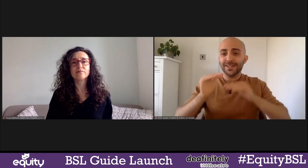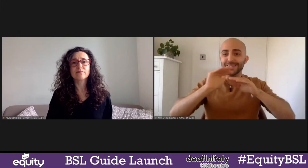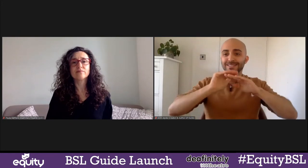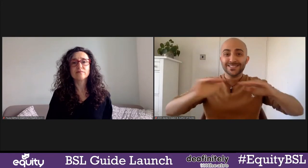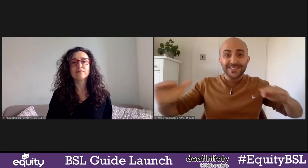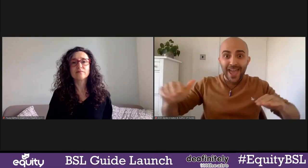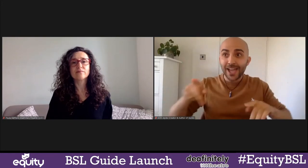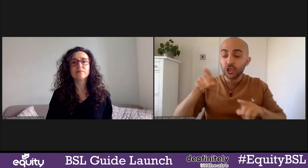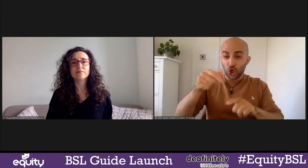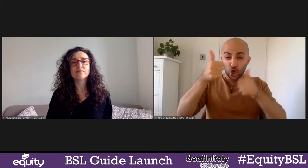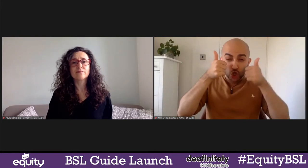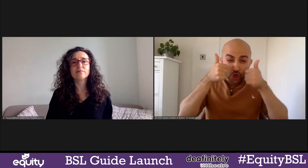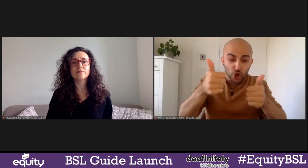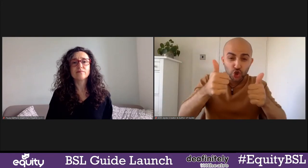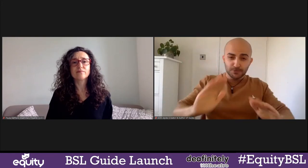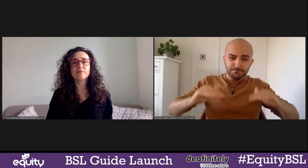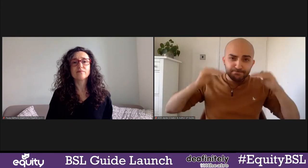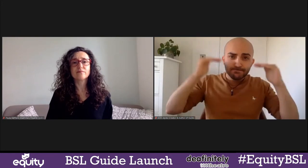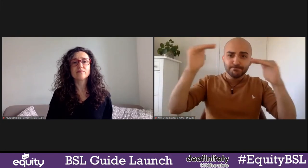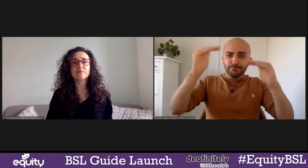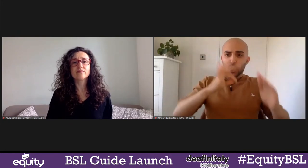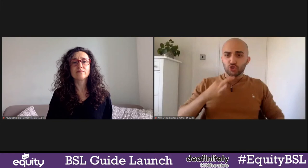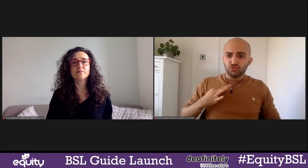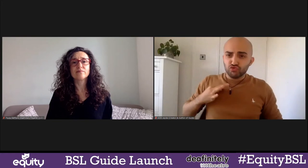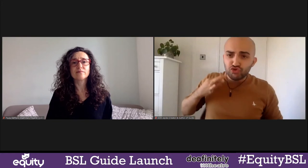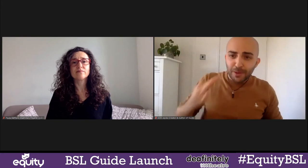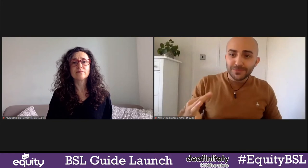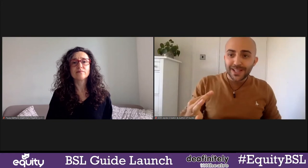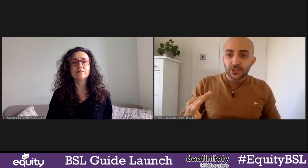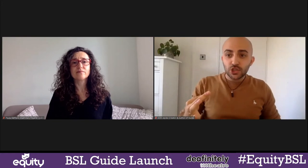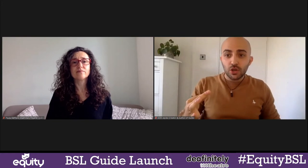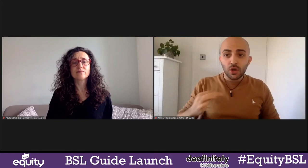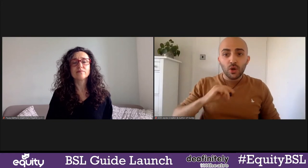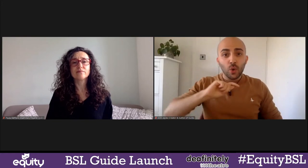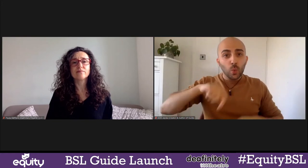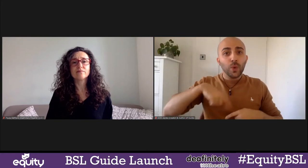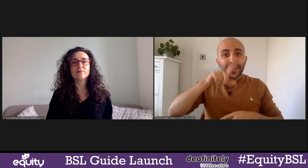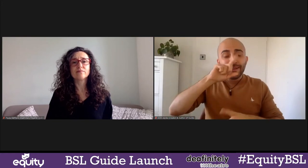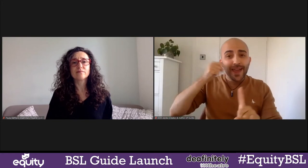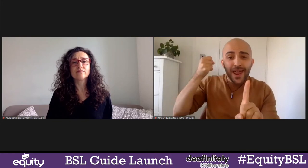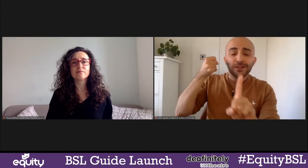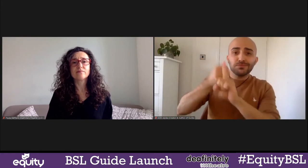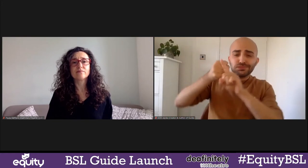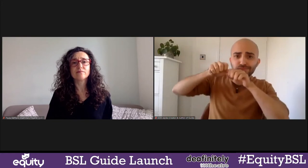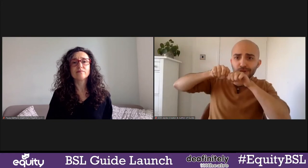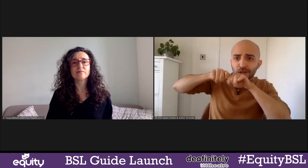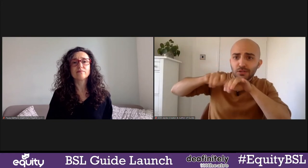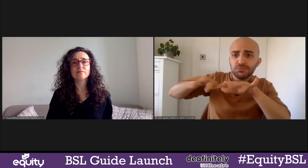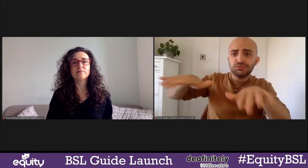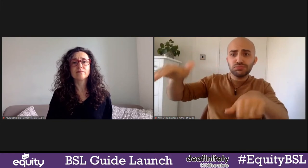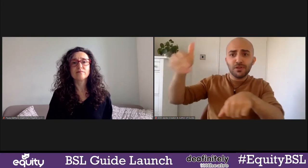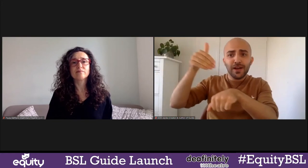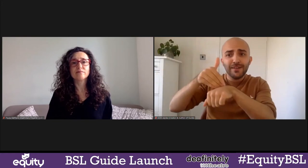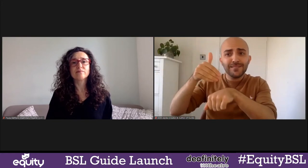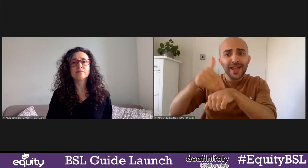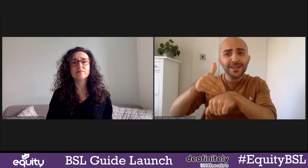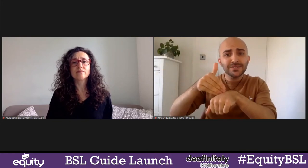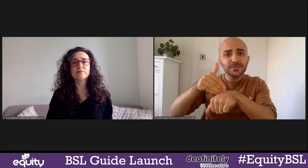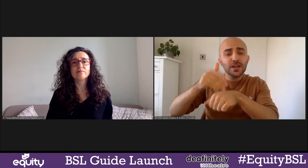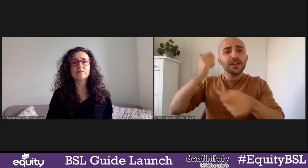language represented on television, in film, on stage, and it's represented in the highest quality, then that has